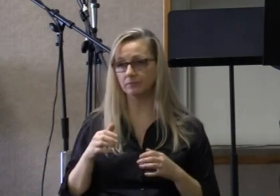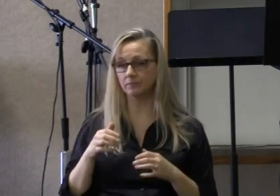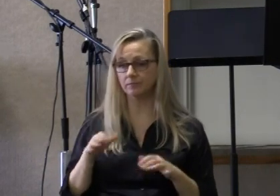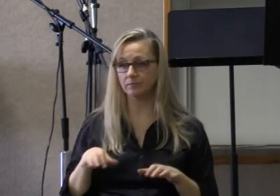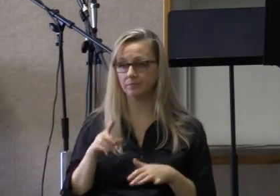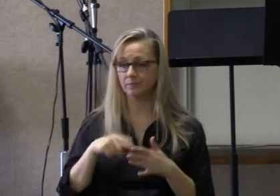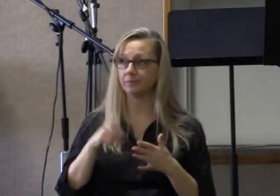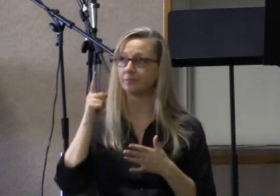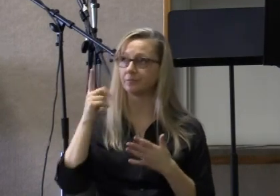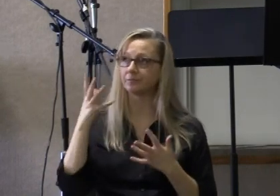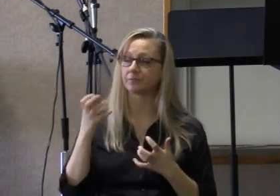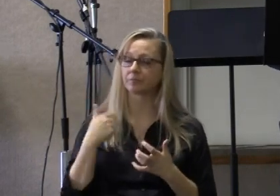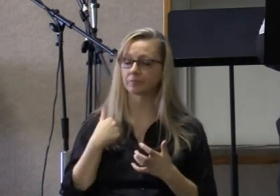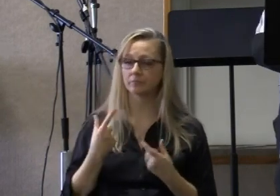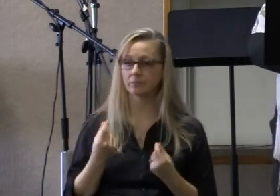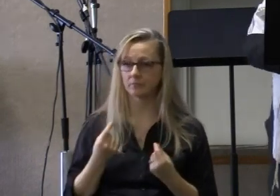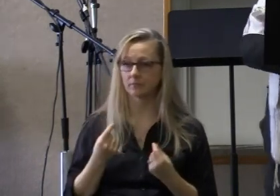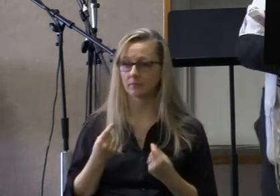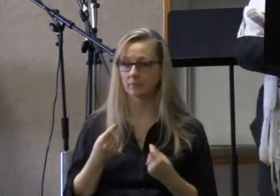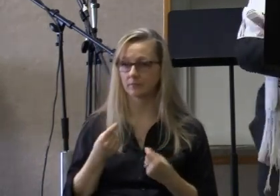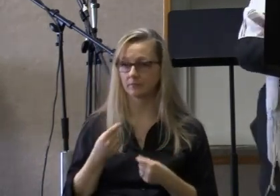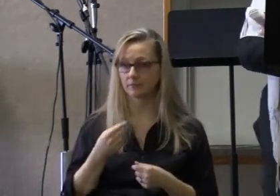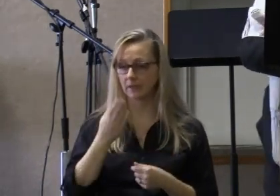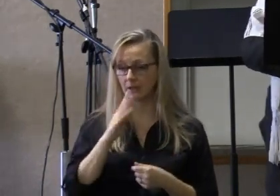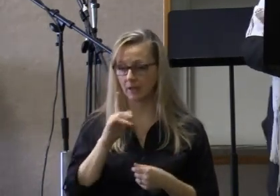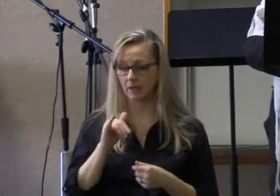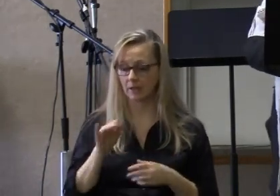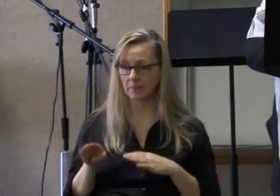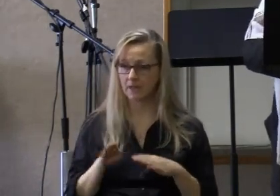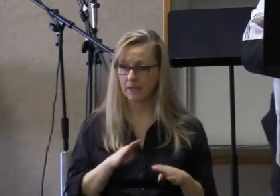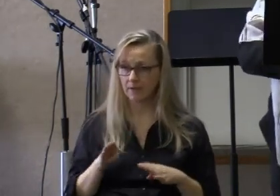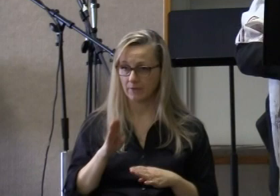what God wants me to do. Godly